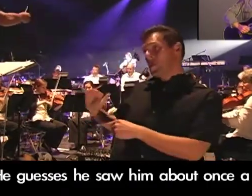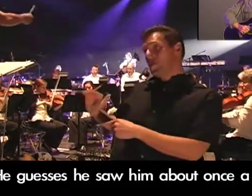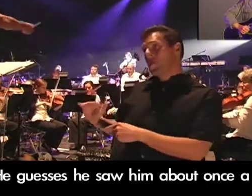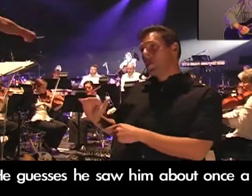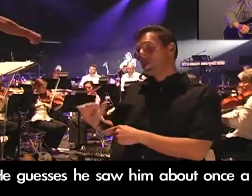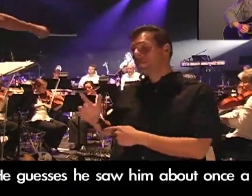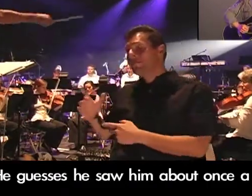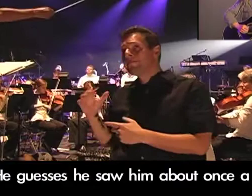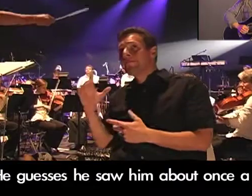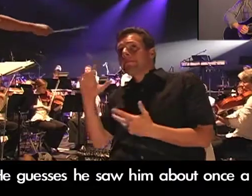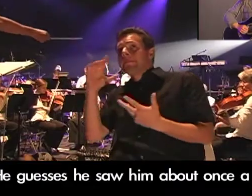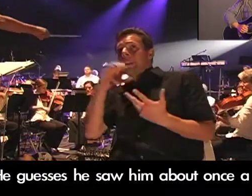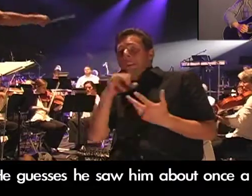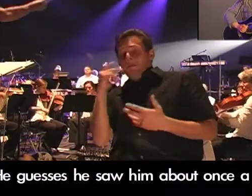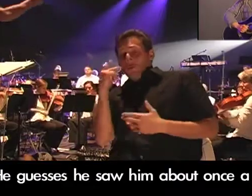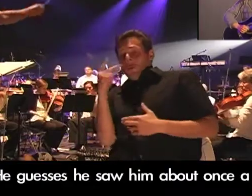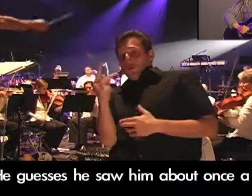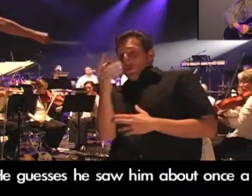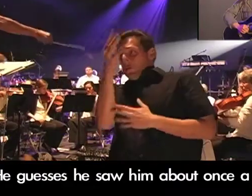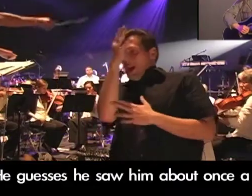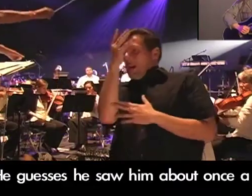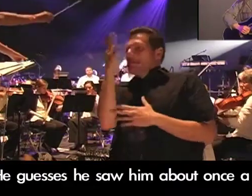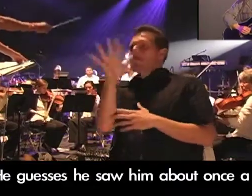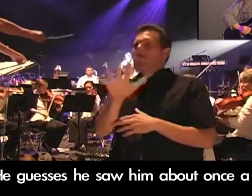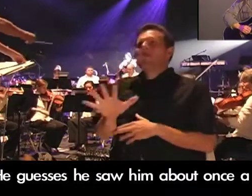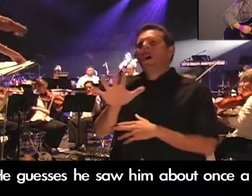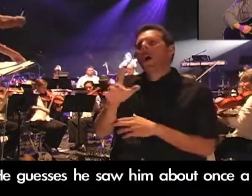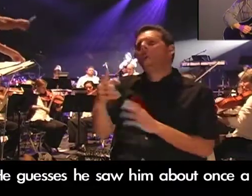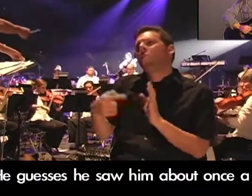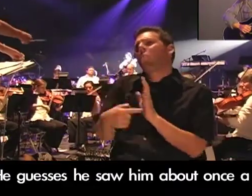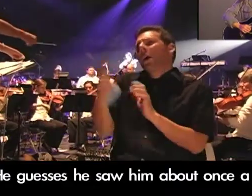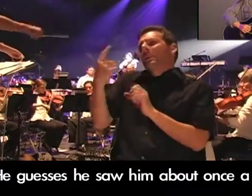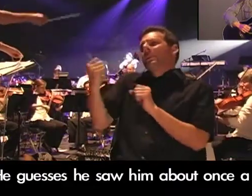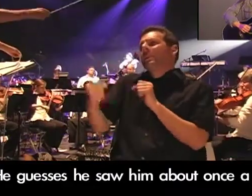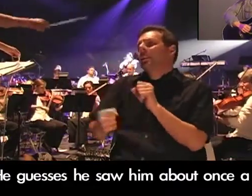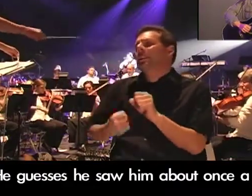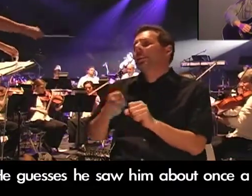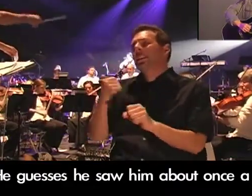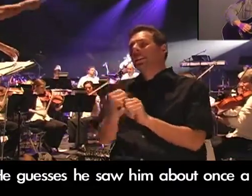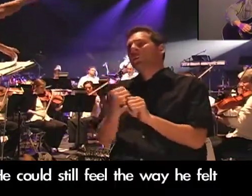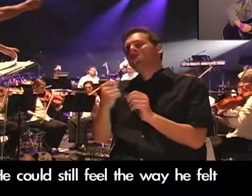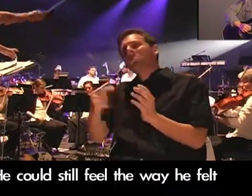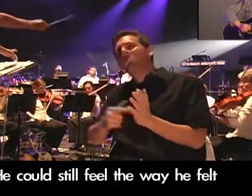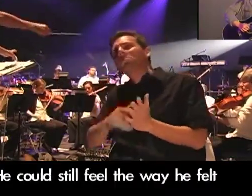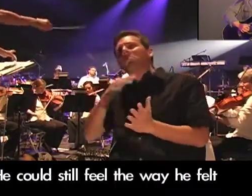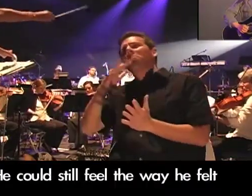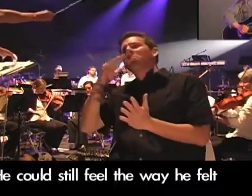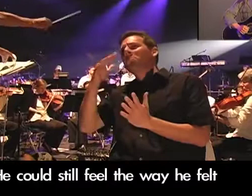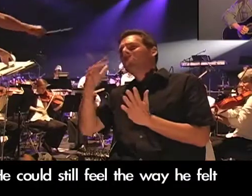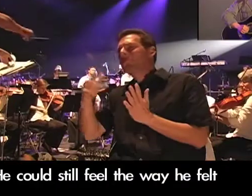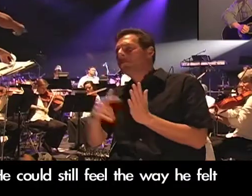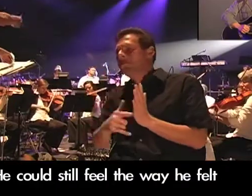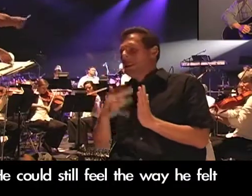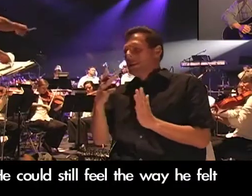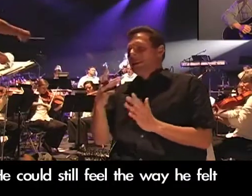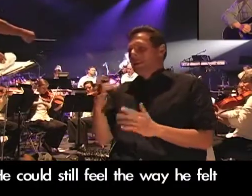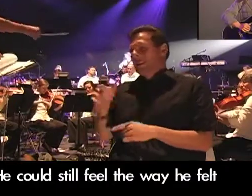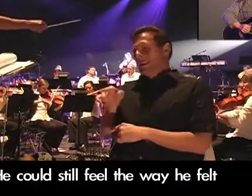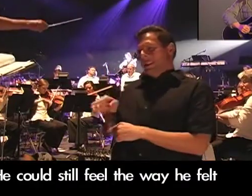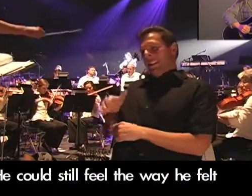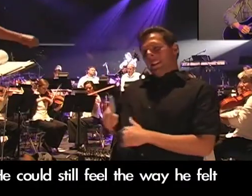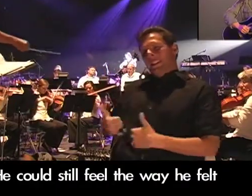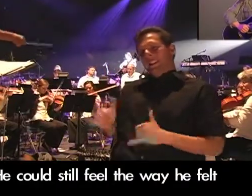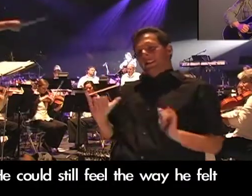The guess is he saw him about once a year. He could still feel the